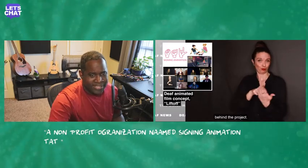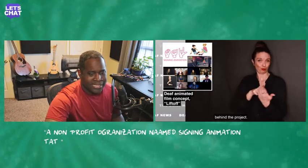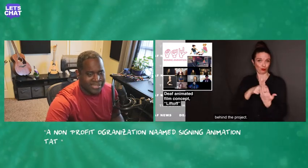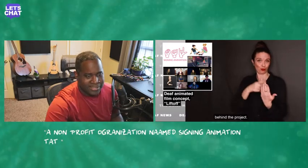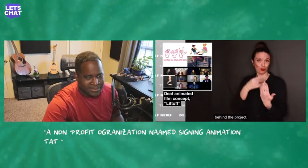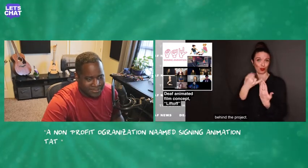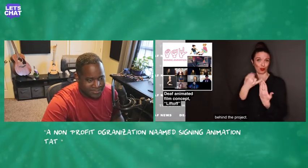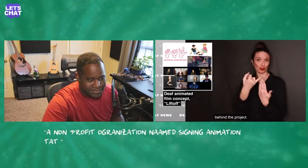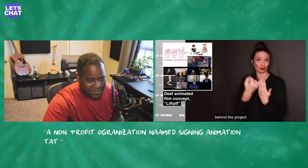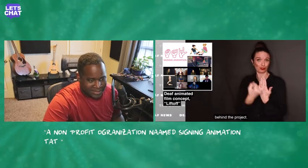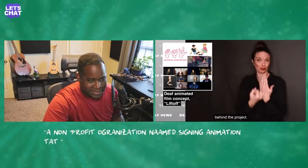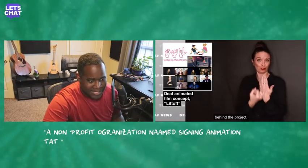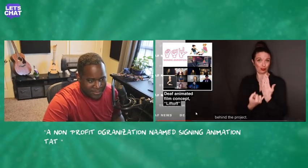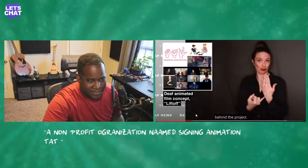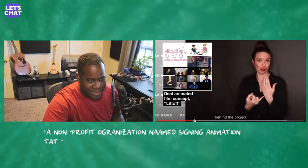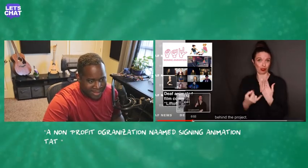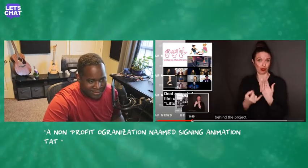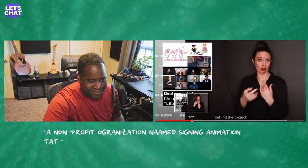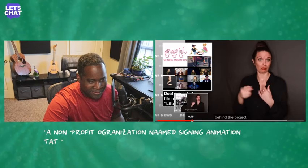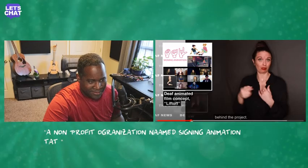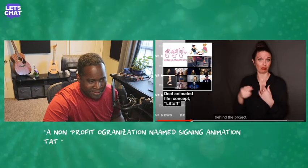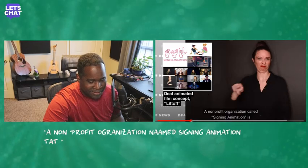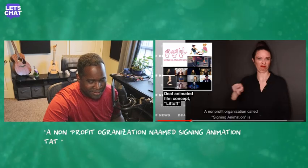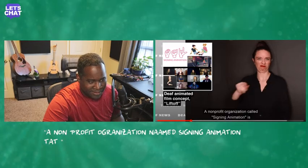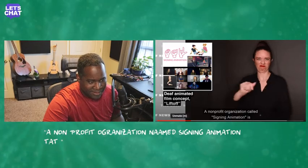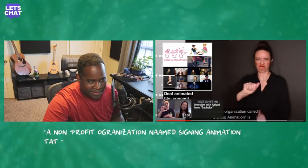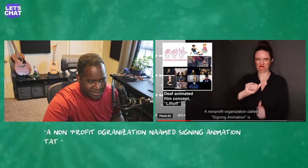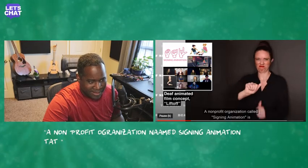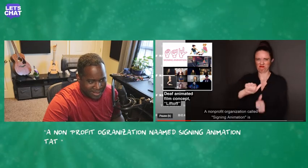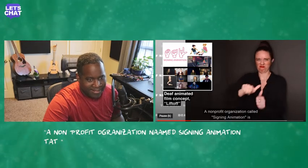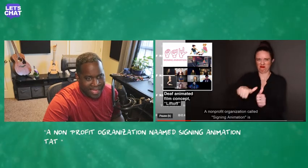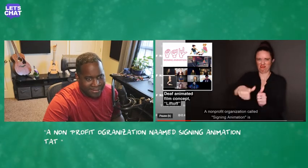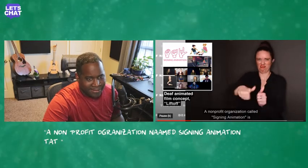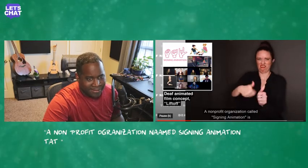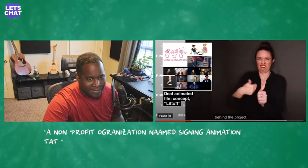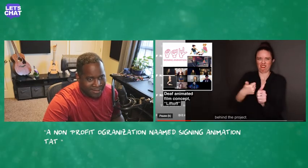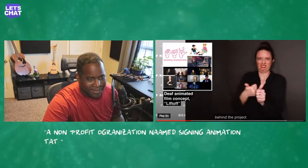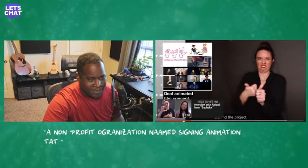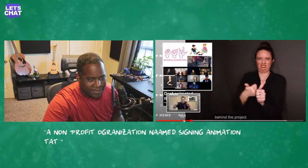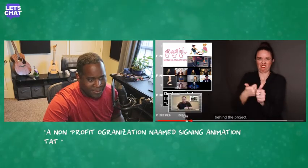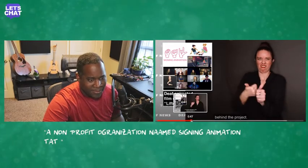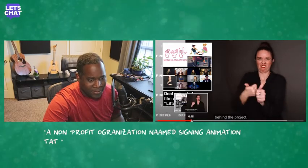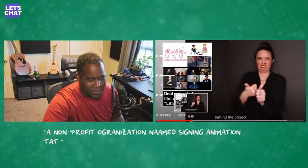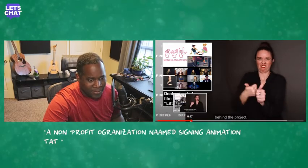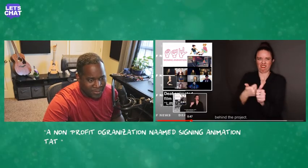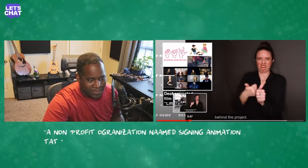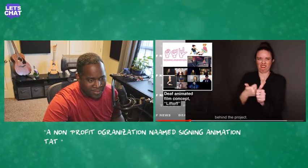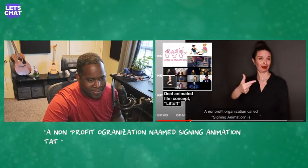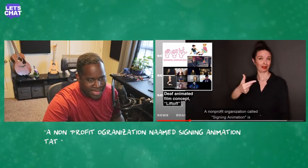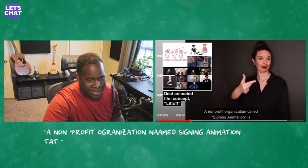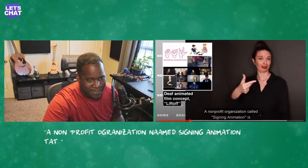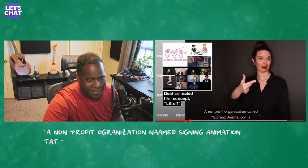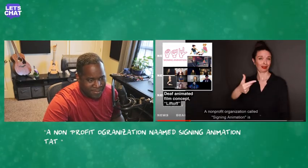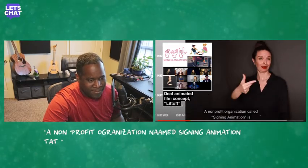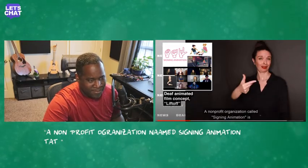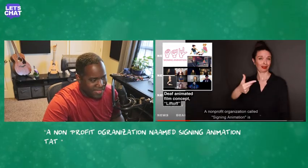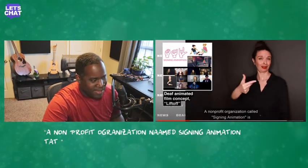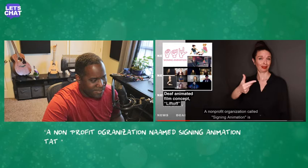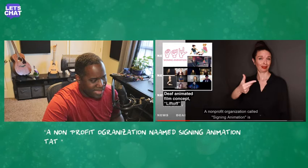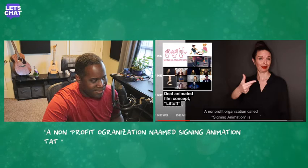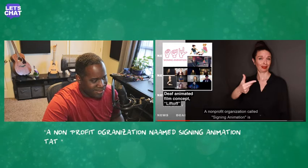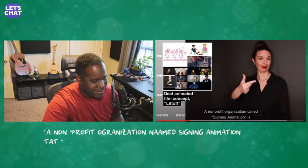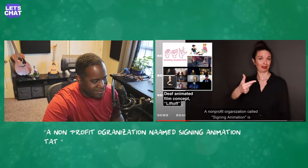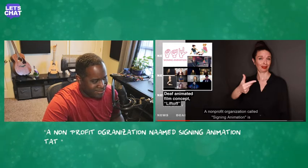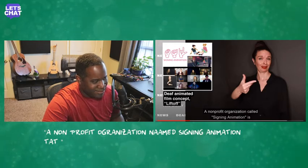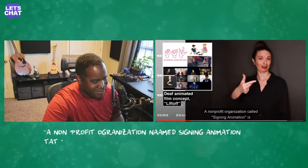Oh, geez. Them or that. It's that. Or him,